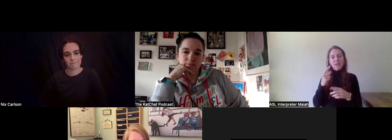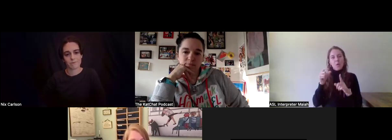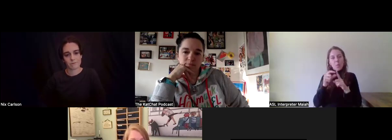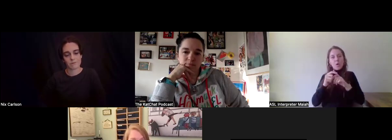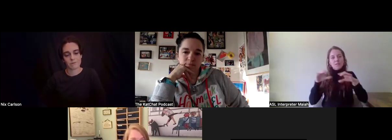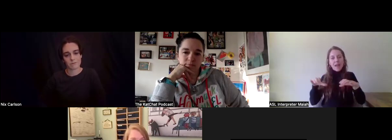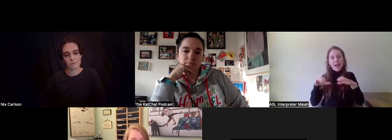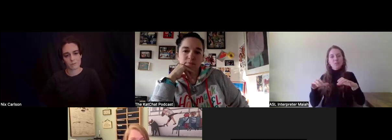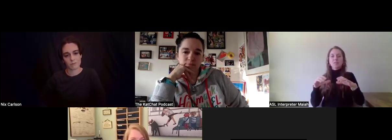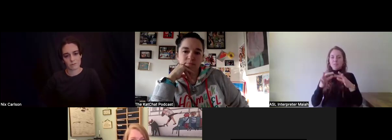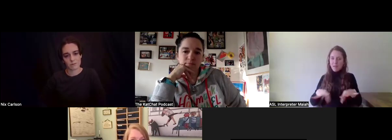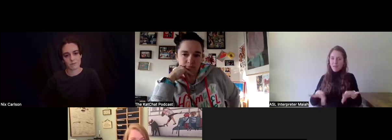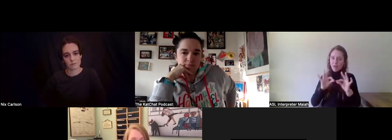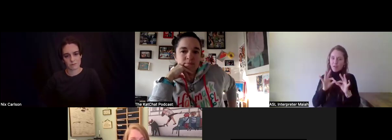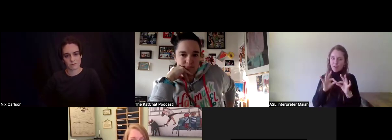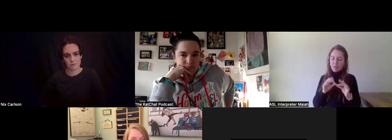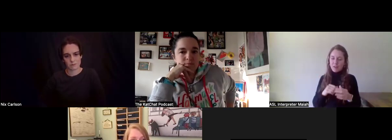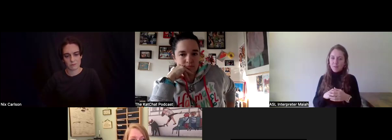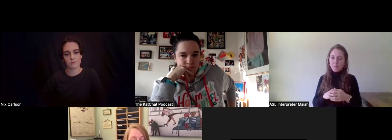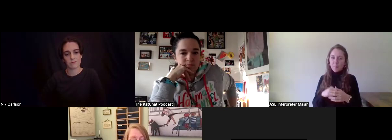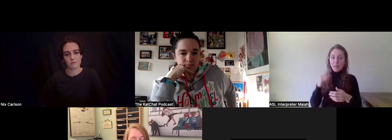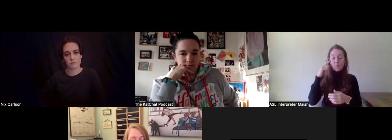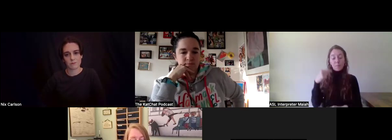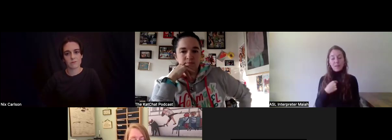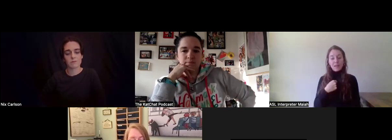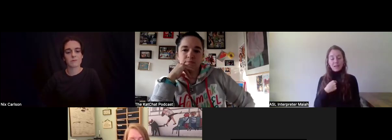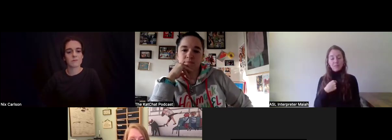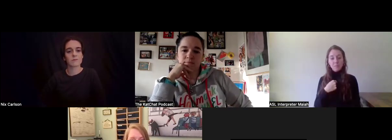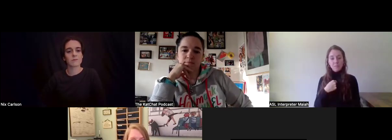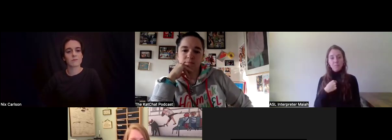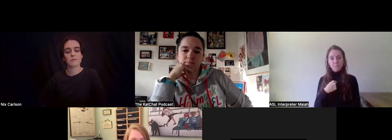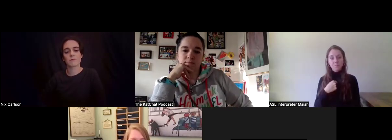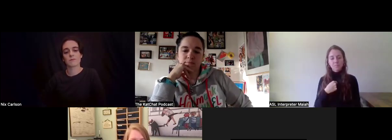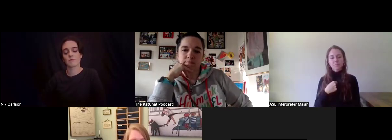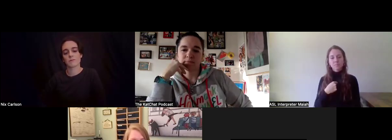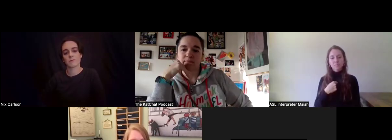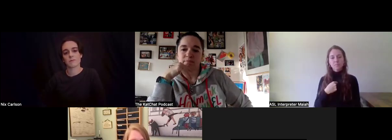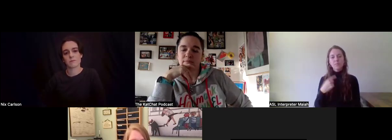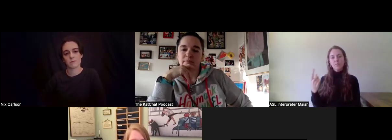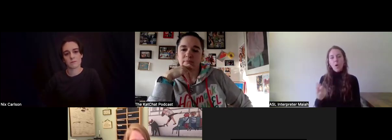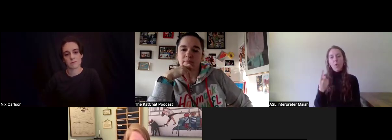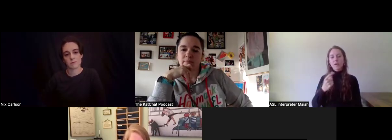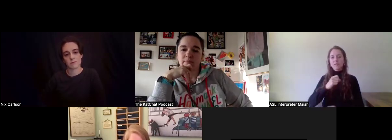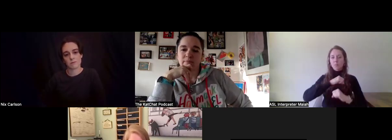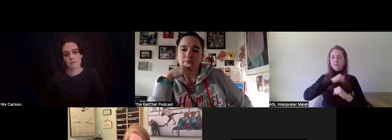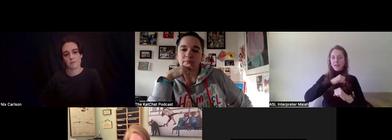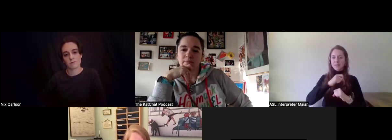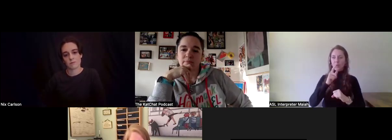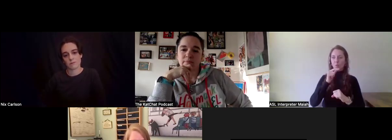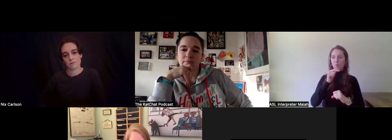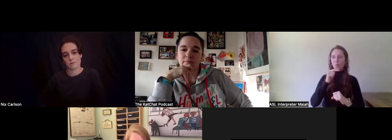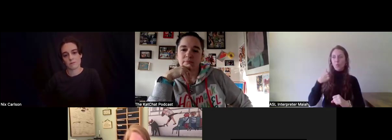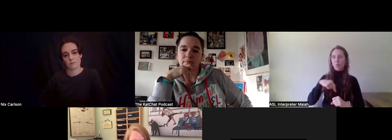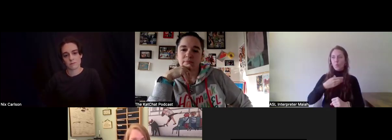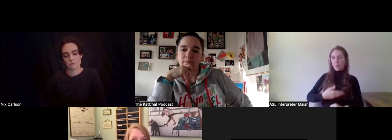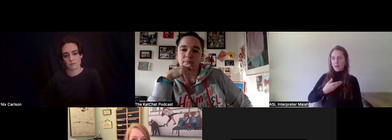matter. And for me, you know, always protecting who we are as a brand, always protecting